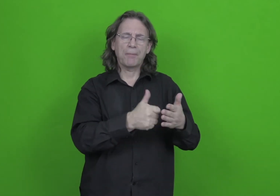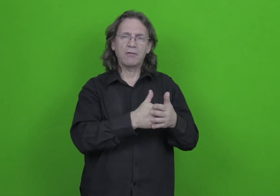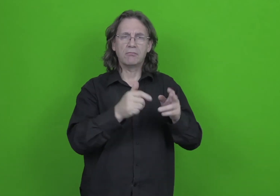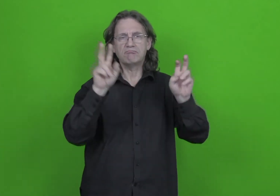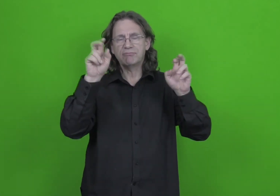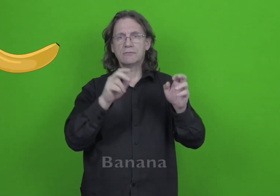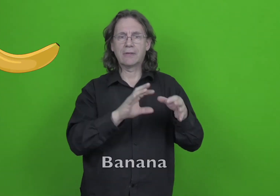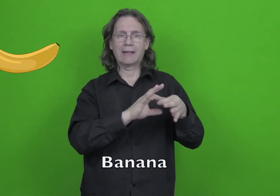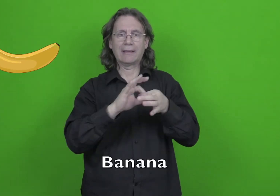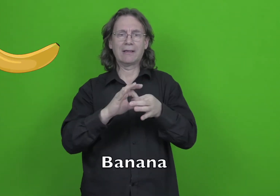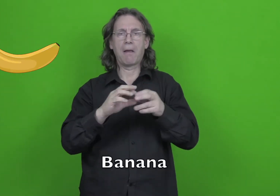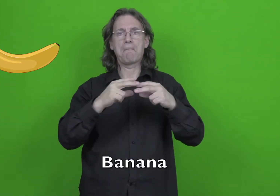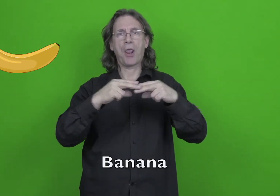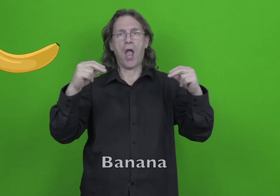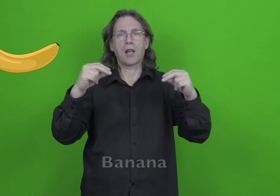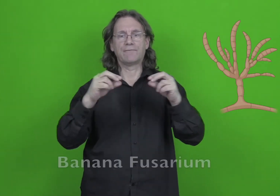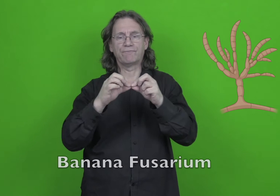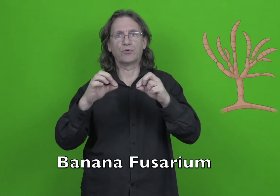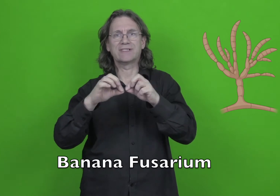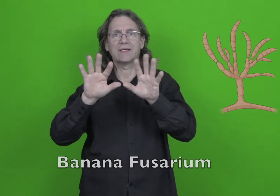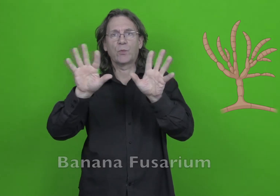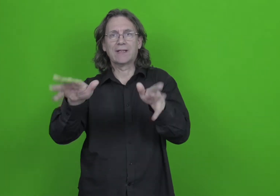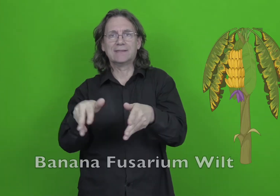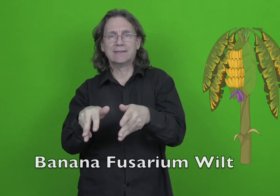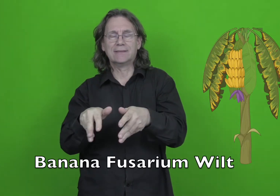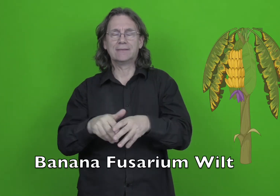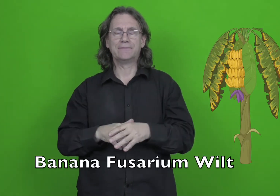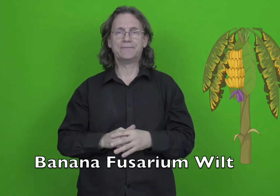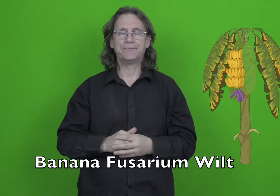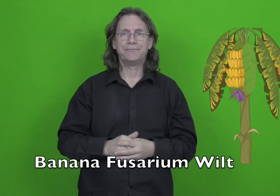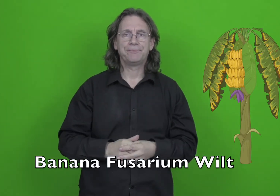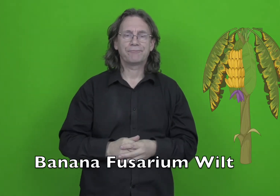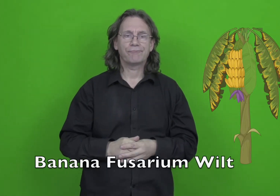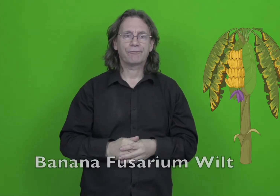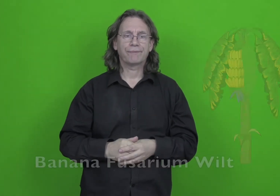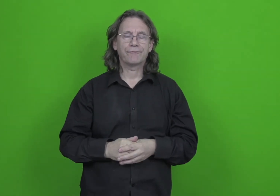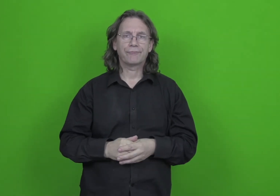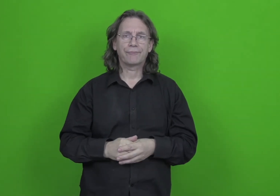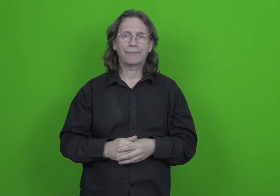It's commonly known as banana Fusarium wilt.